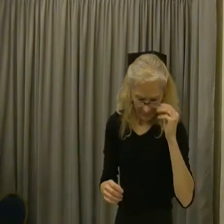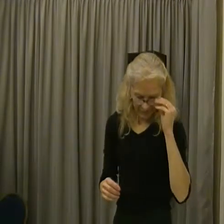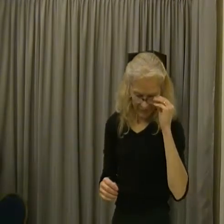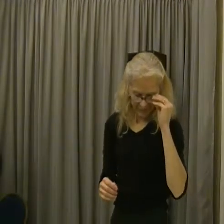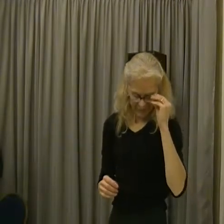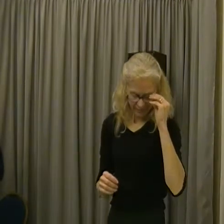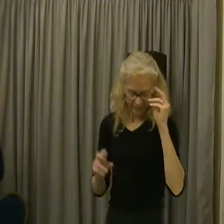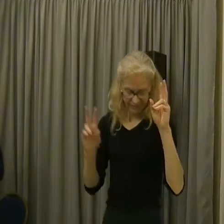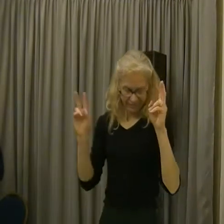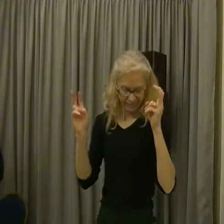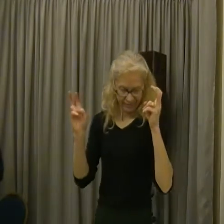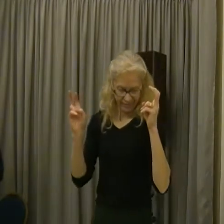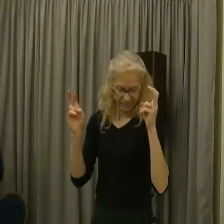Saved by Grace.